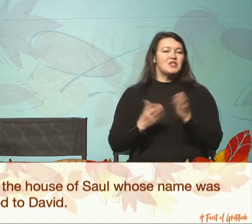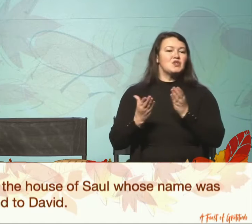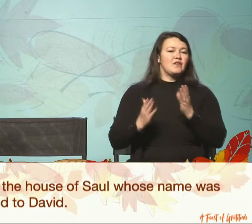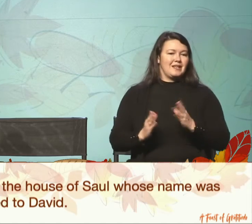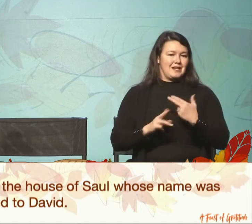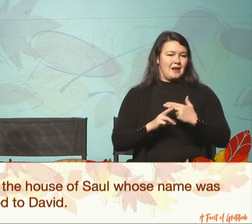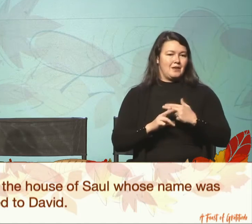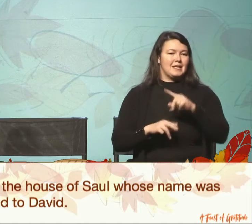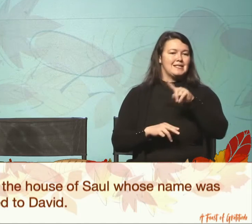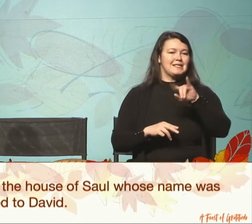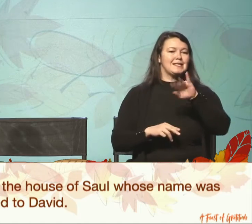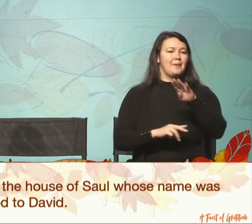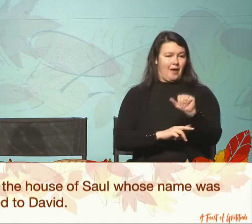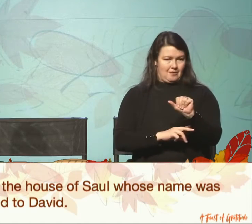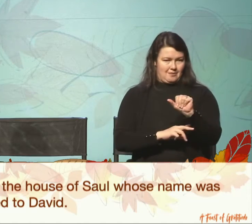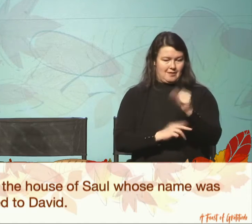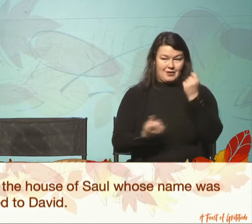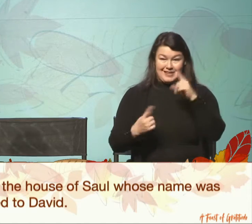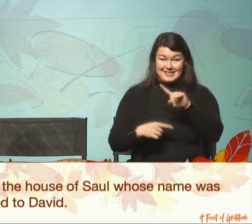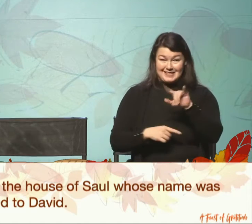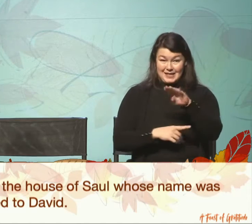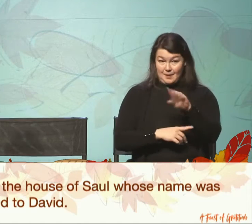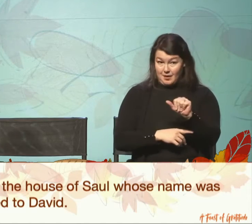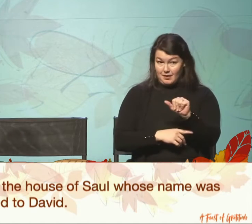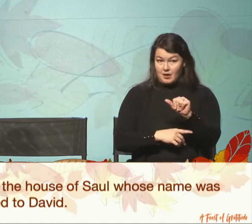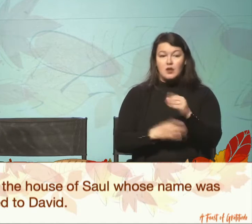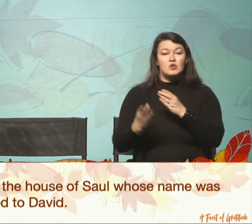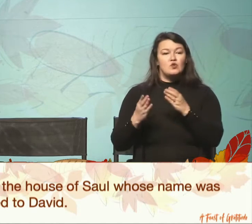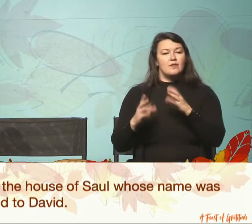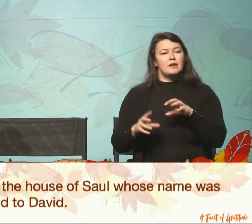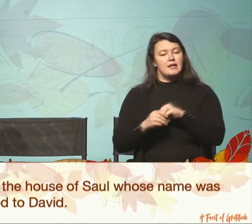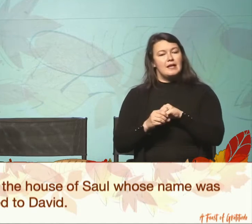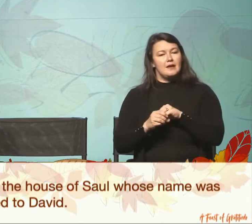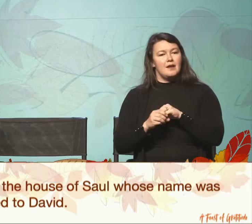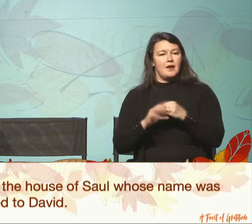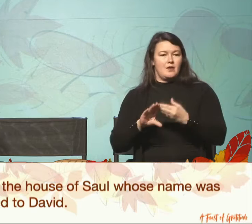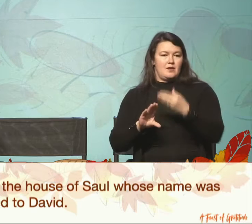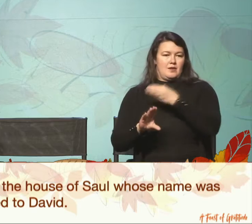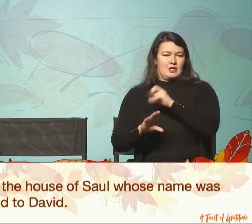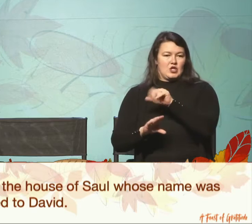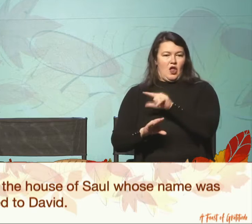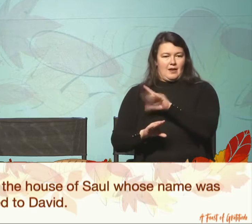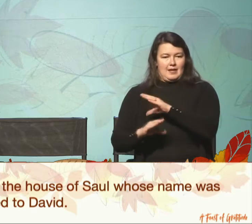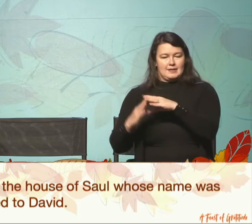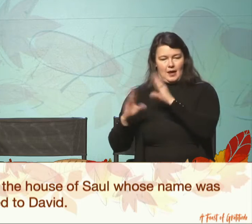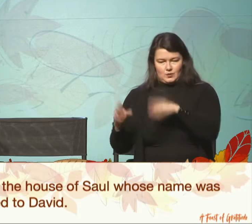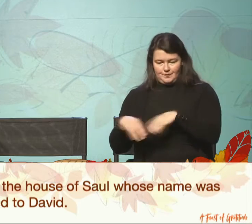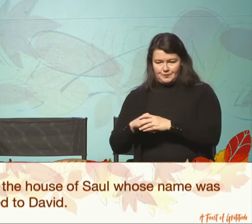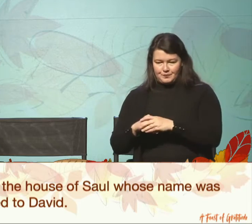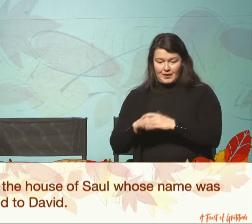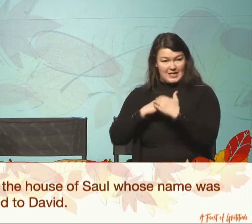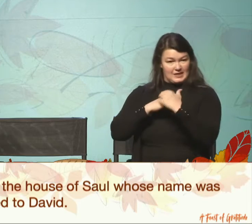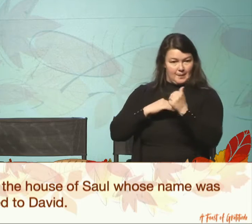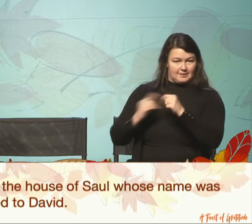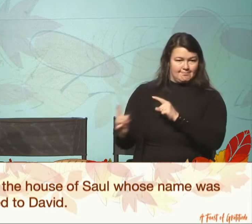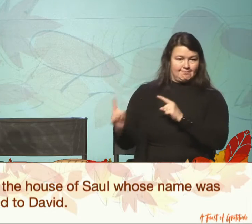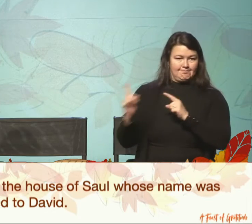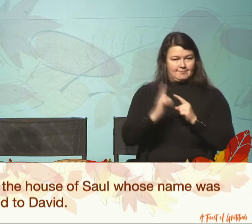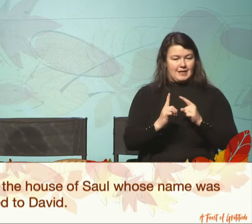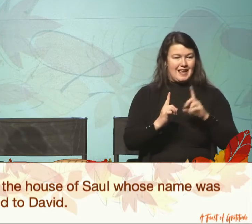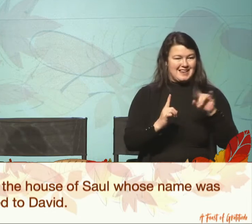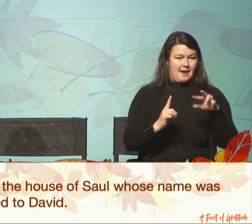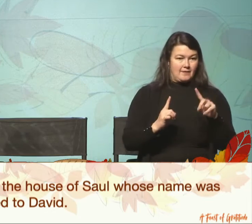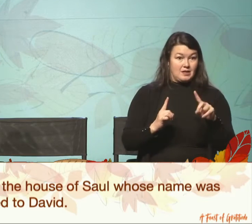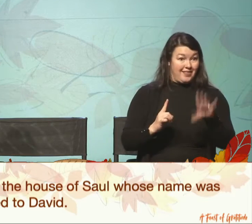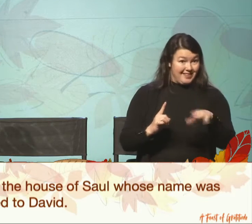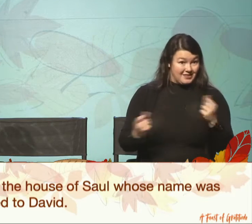was Ziba. And Ziba was a servant in the house of Saul, formerly King Saul, and he was summoned to David. That's a little frightening. If